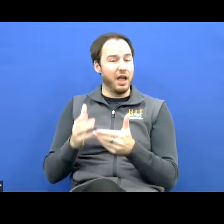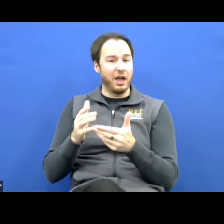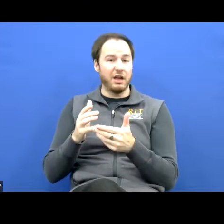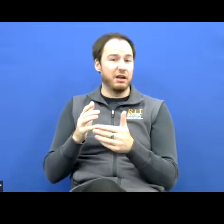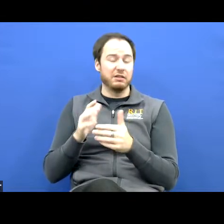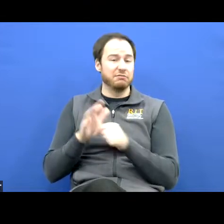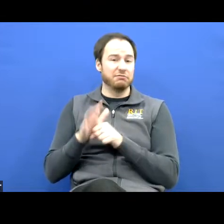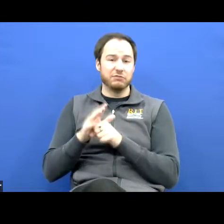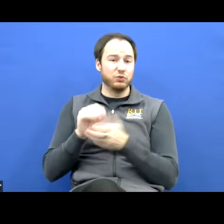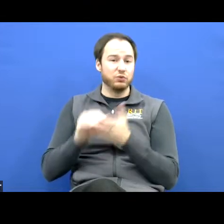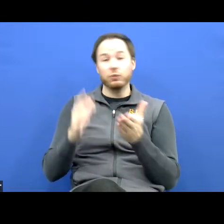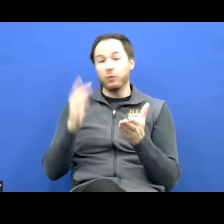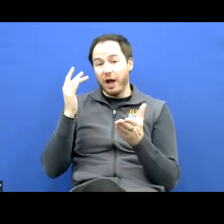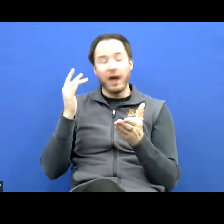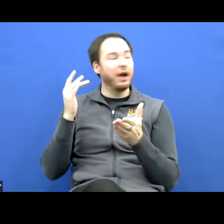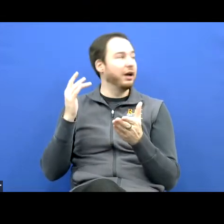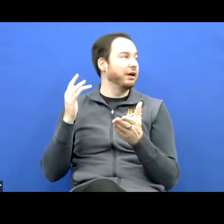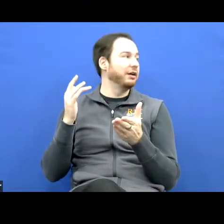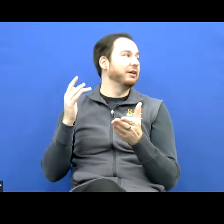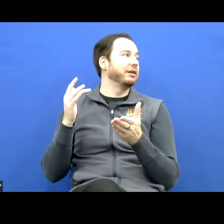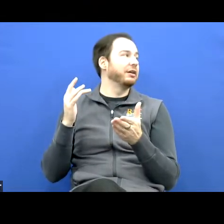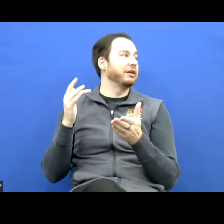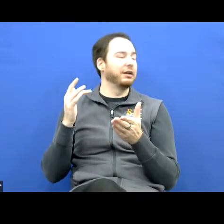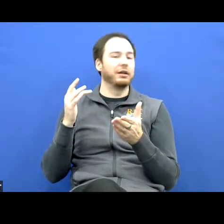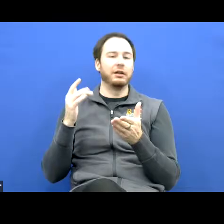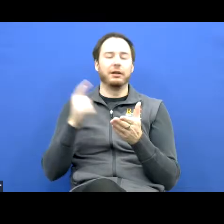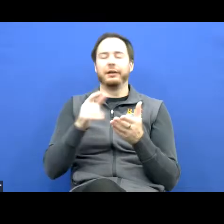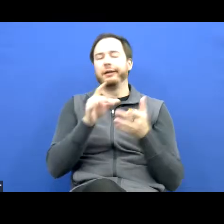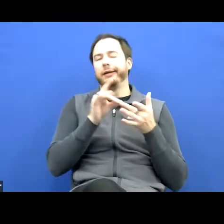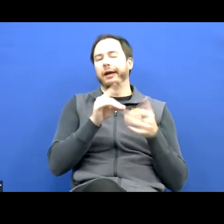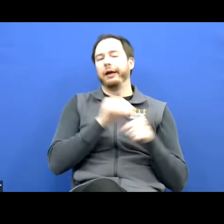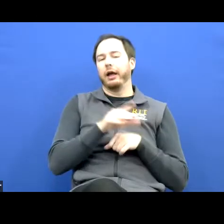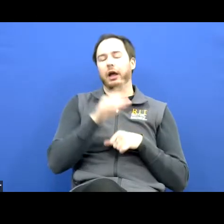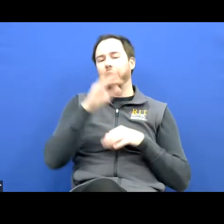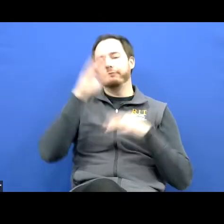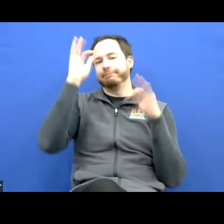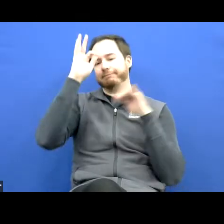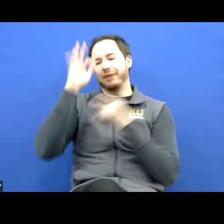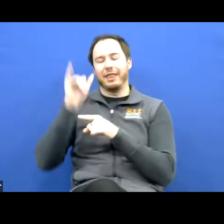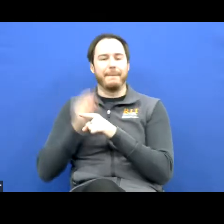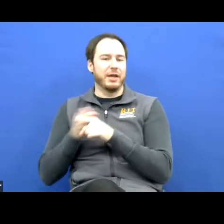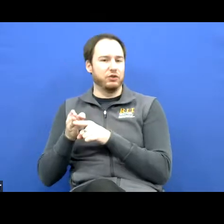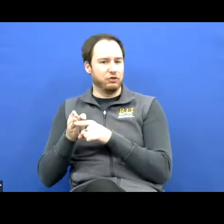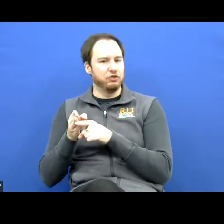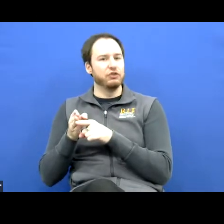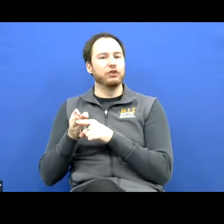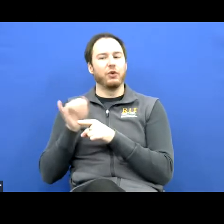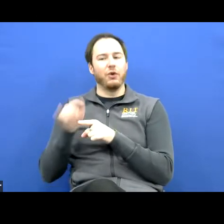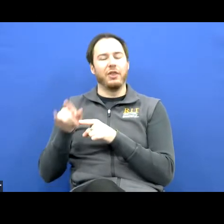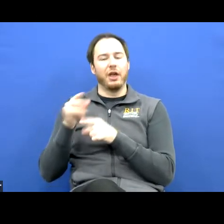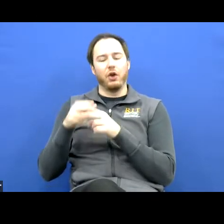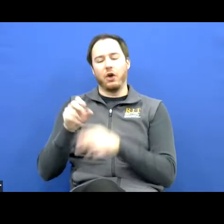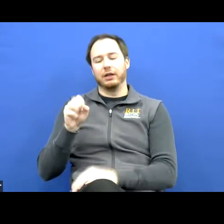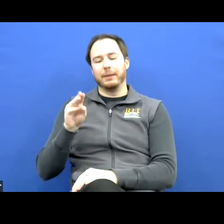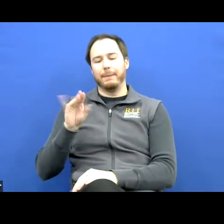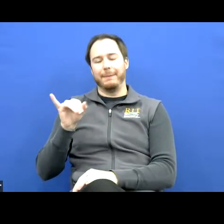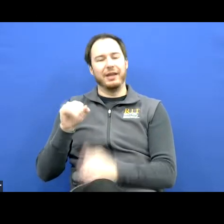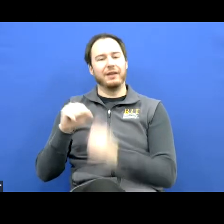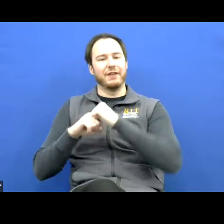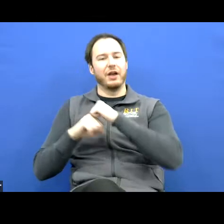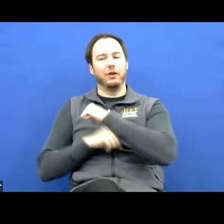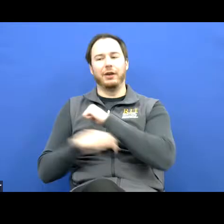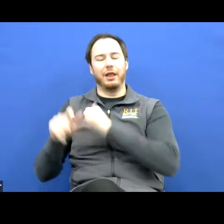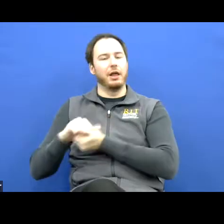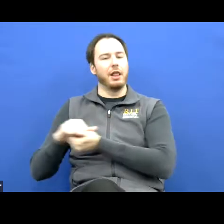The problem is that the guidance counselors just don't know about the major. So that's what the SEMI Foundation is. It's a